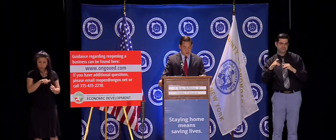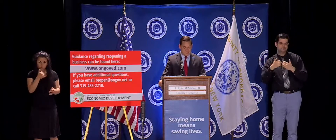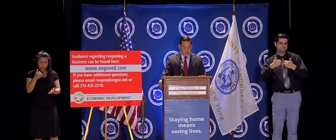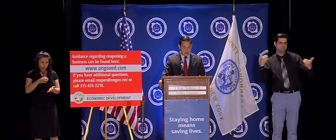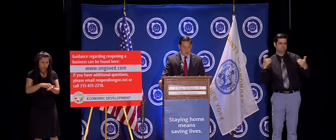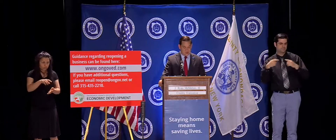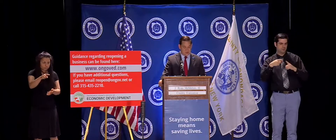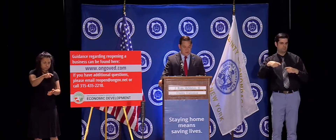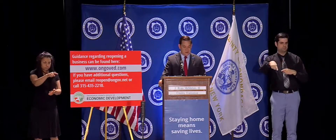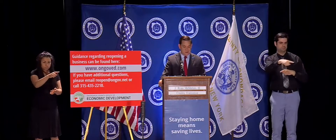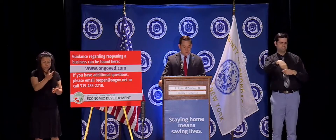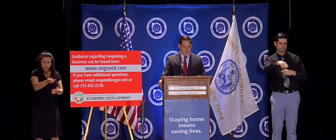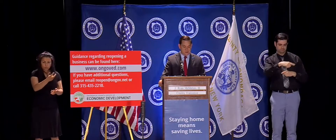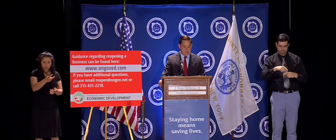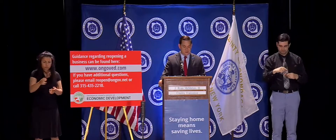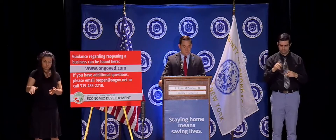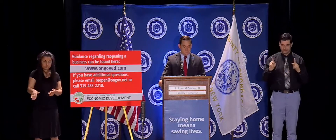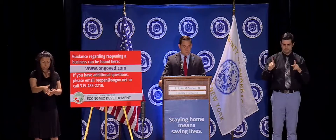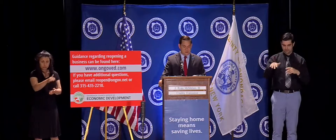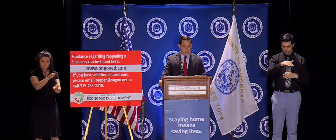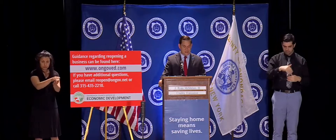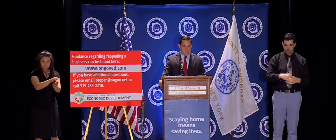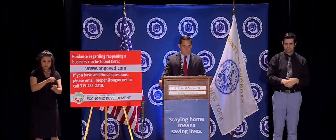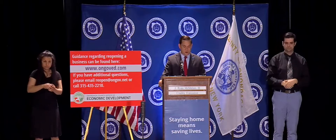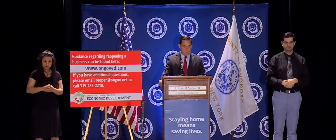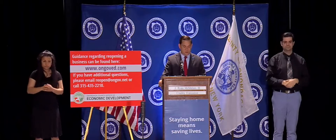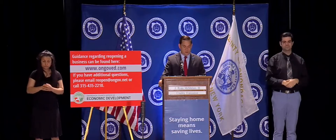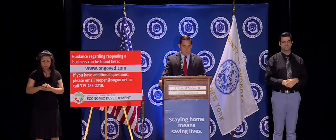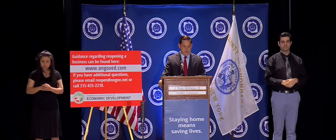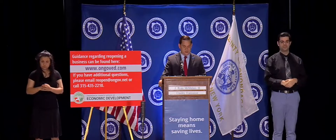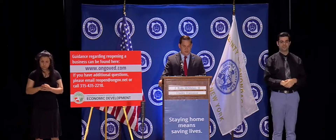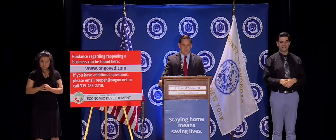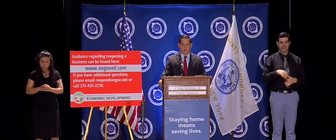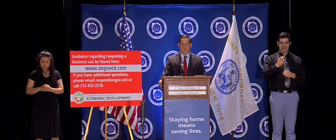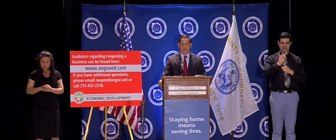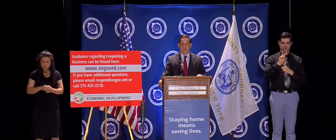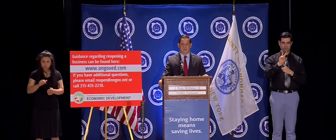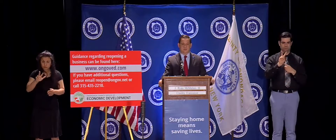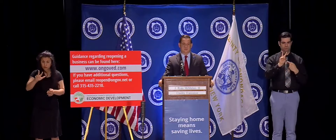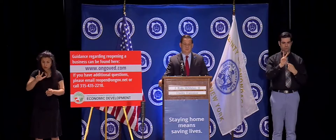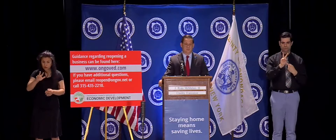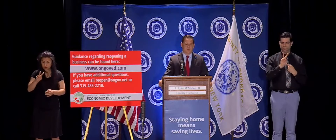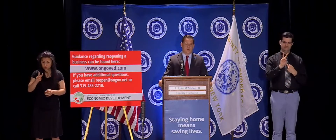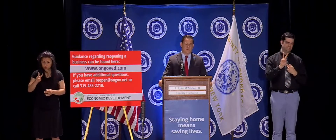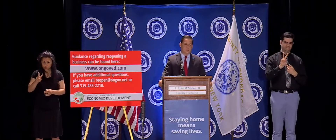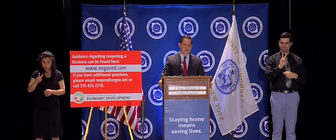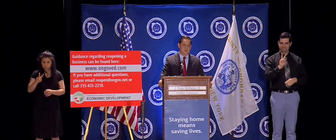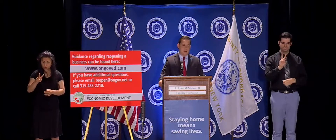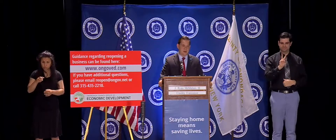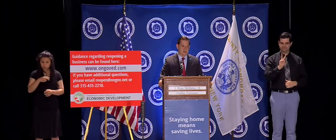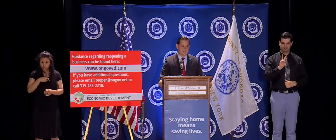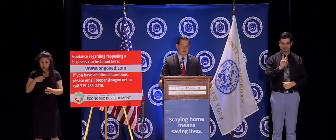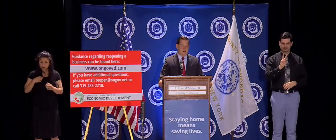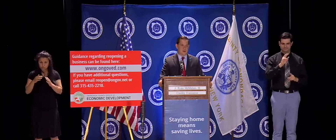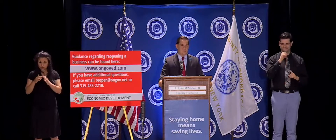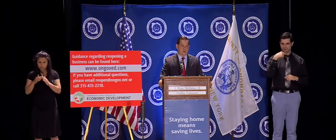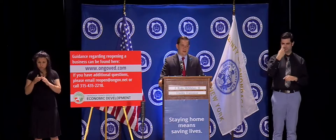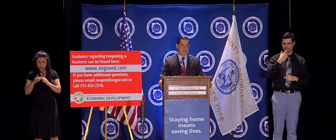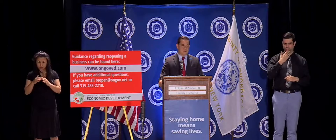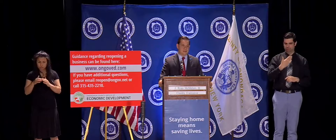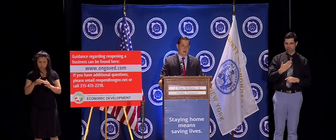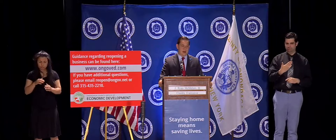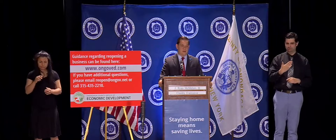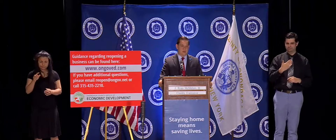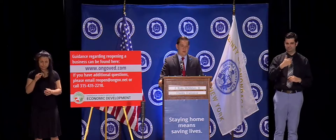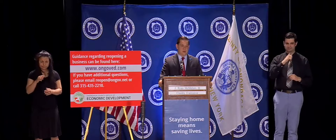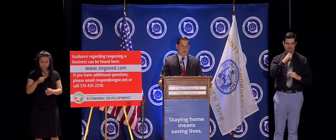regardless, this 82 number is not a reflection of the impact that